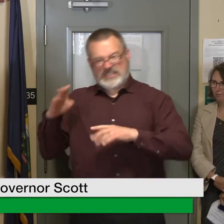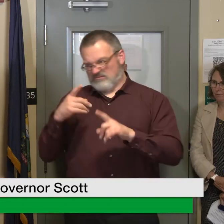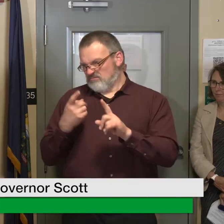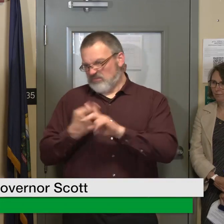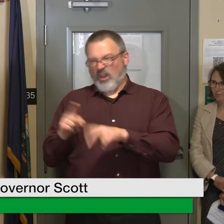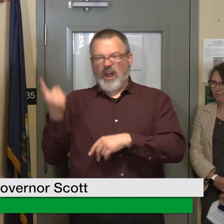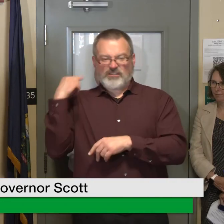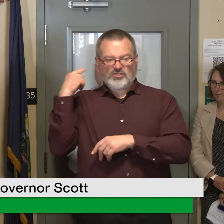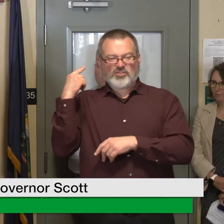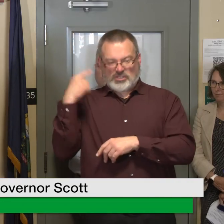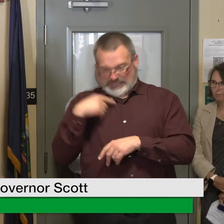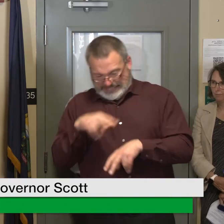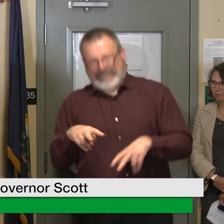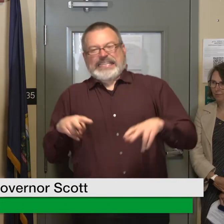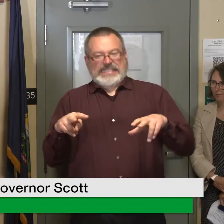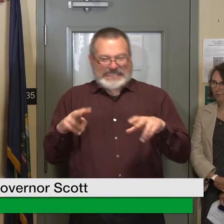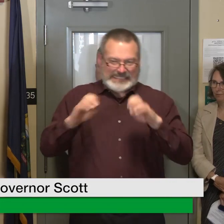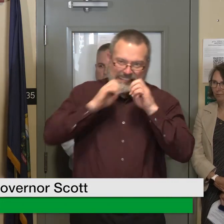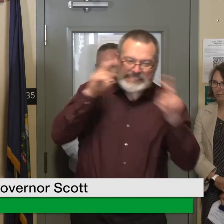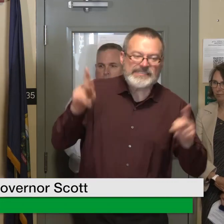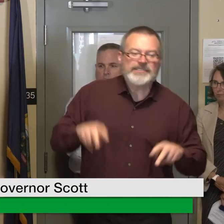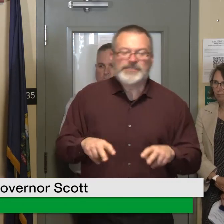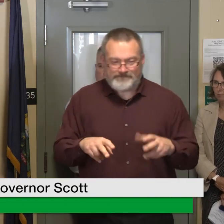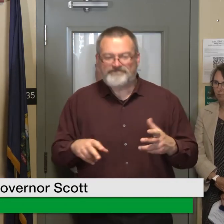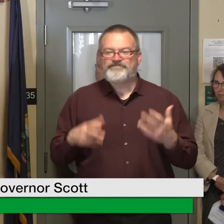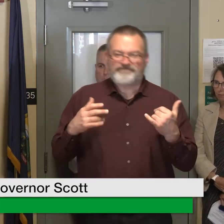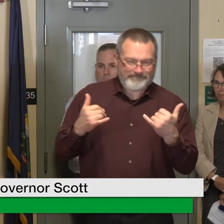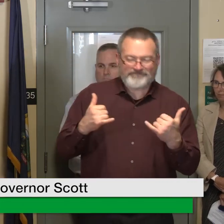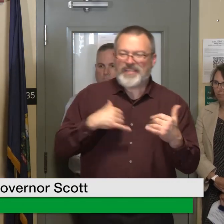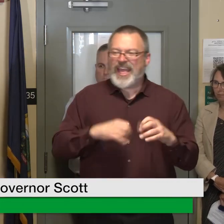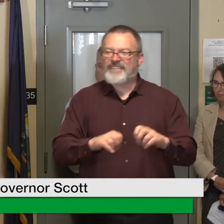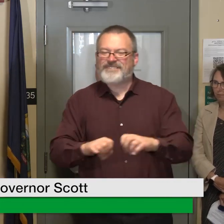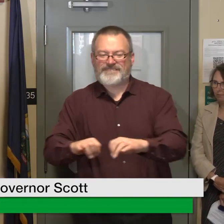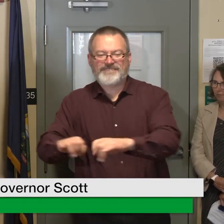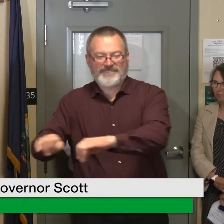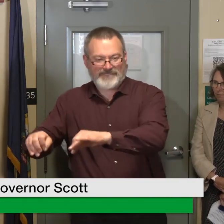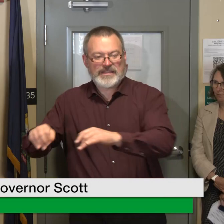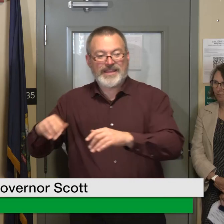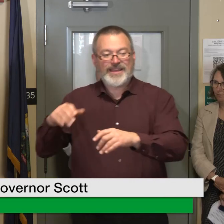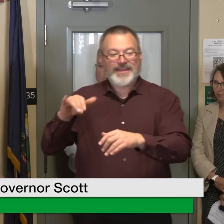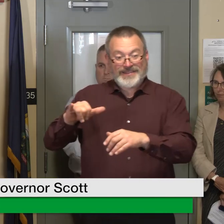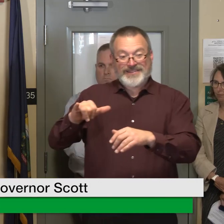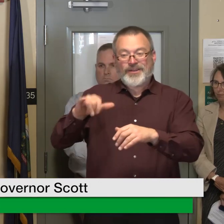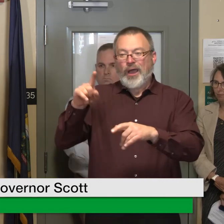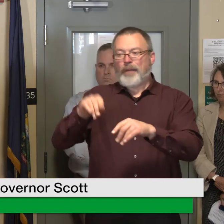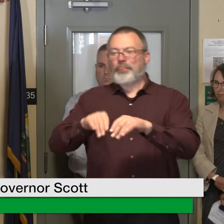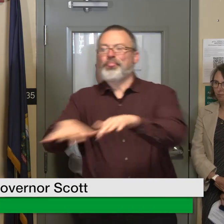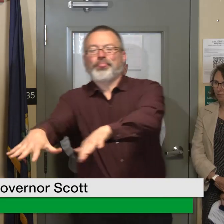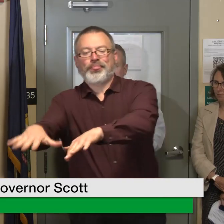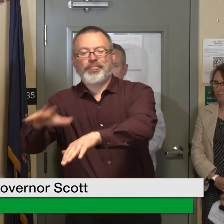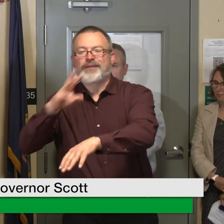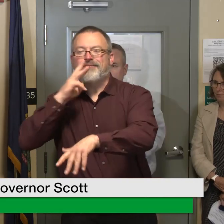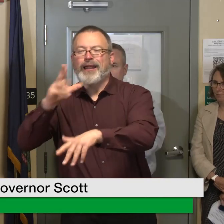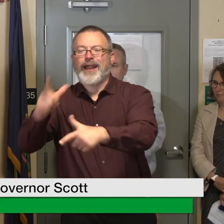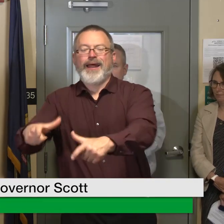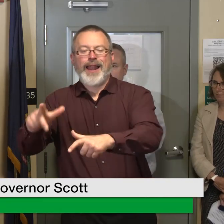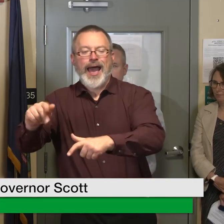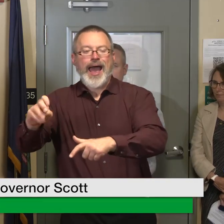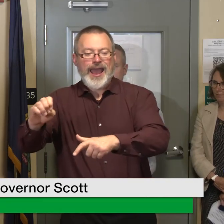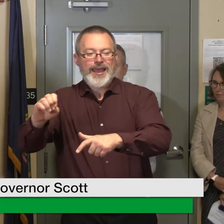data that the amount of sediment and phosphorus that reached the lake during the week immediately following the July